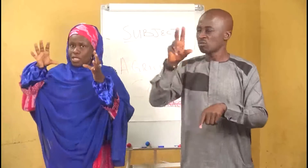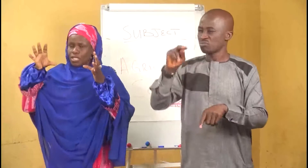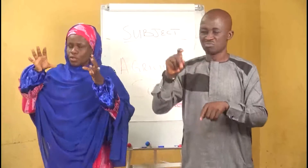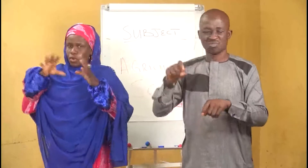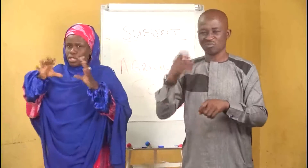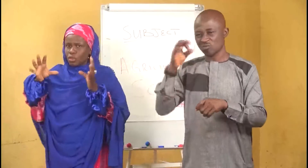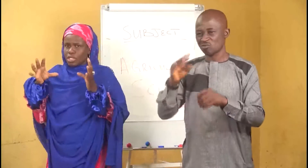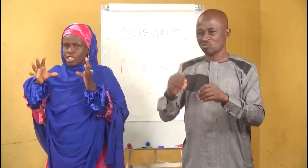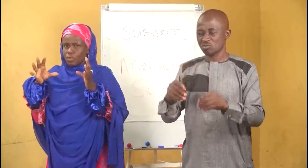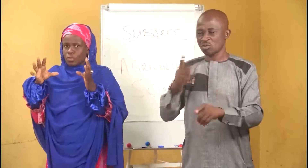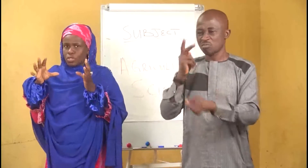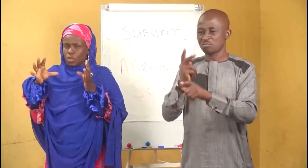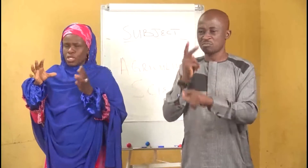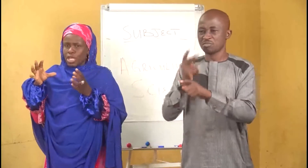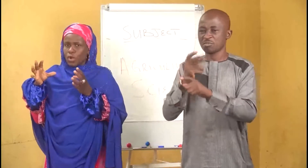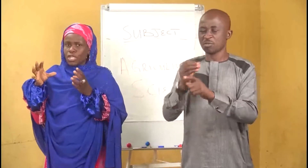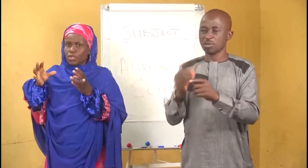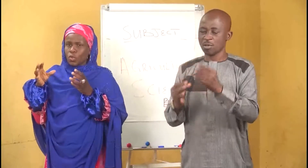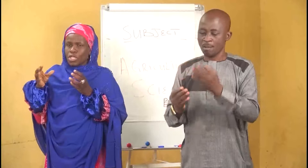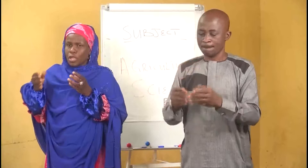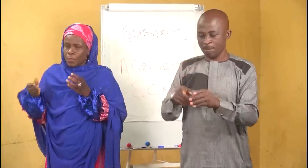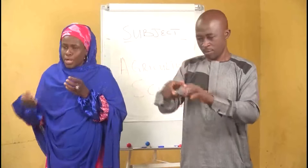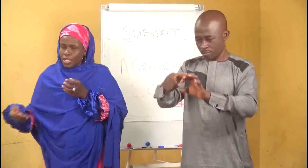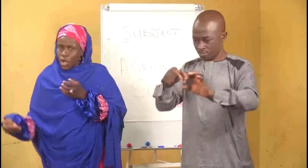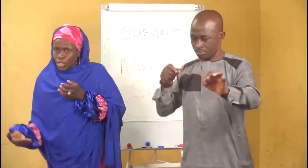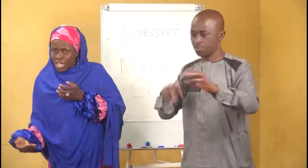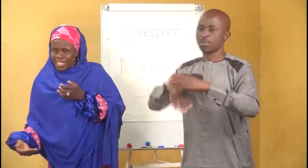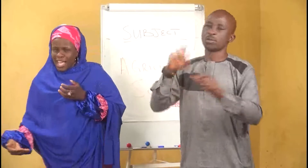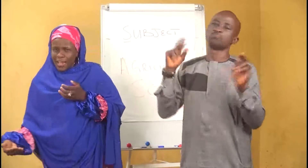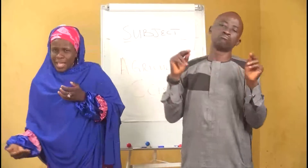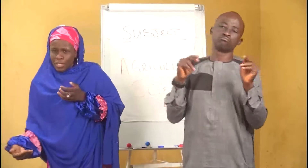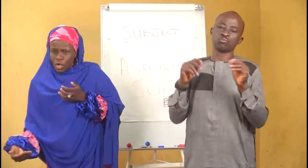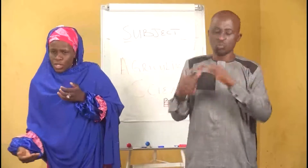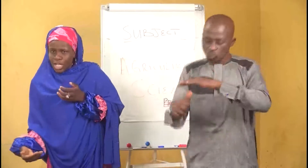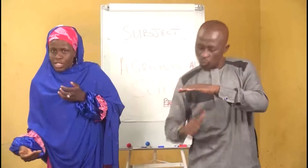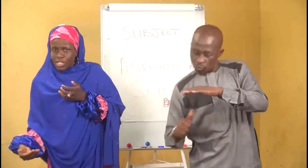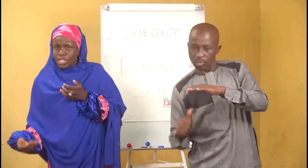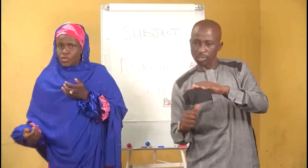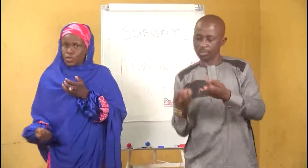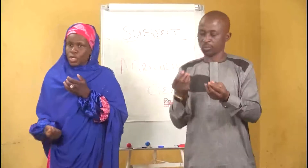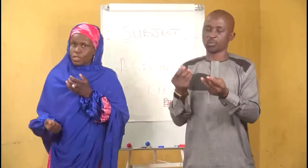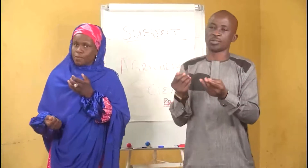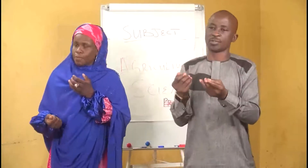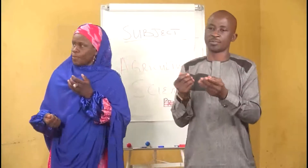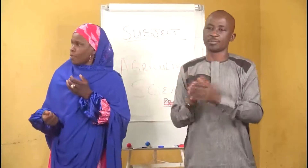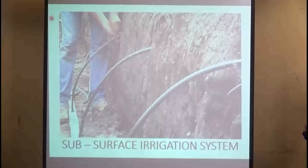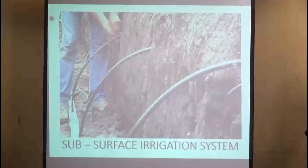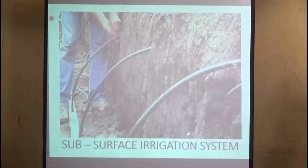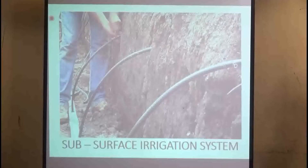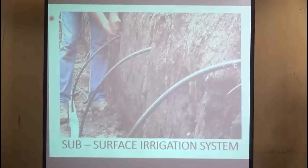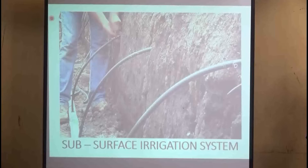pumps outside. Nobody will see the pumps because they are already what? Buried under. They are laid under the soil.